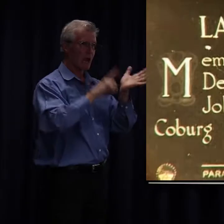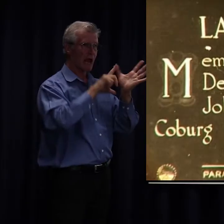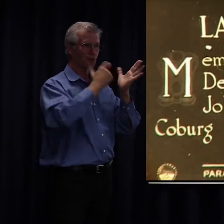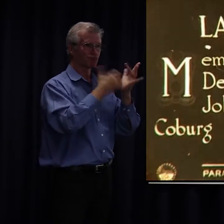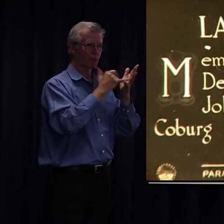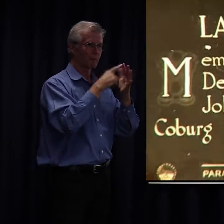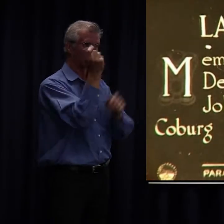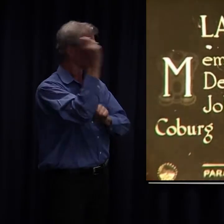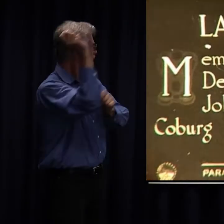Across,